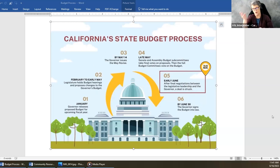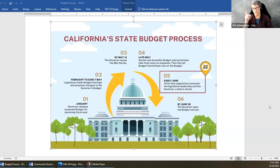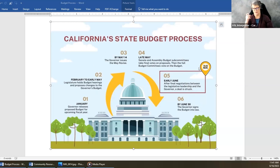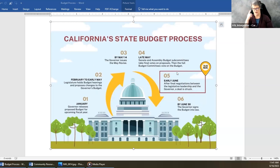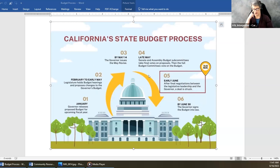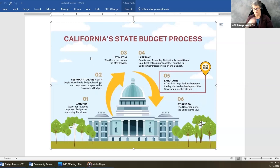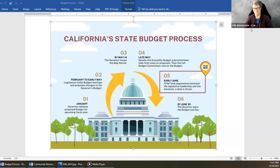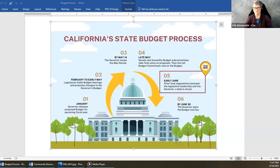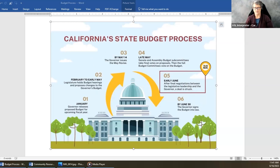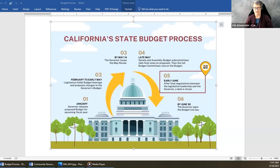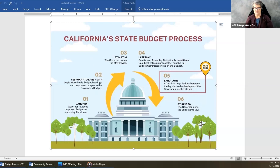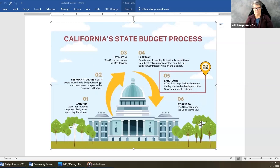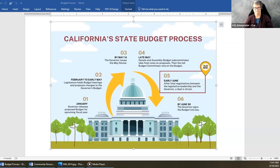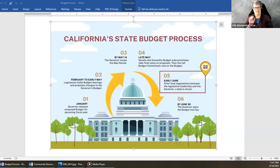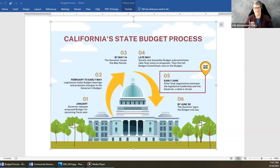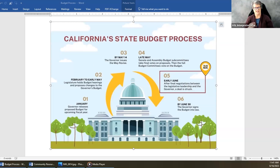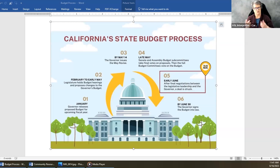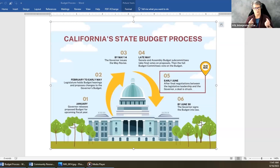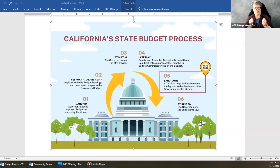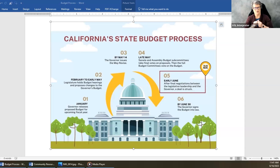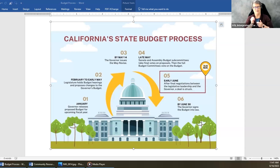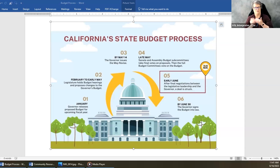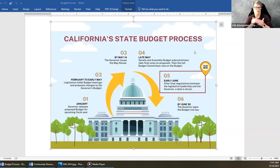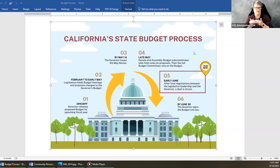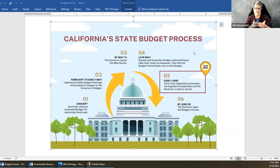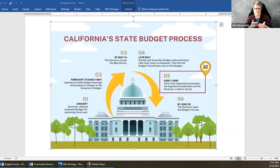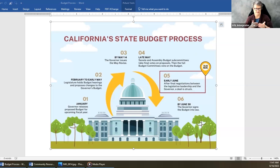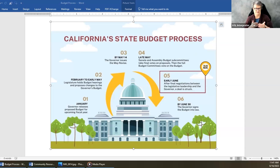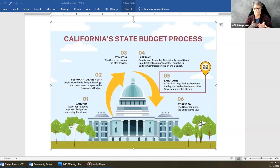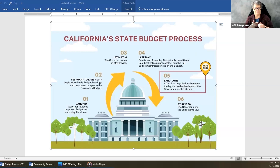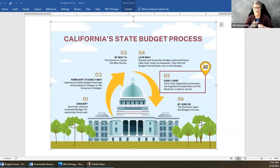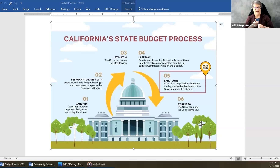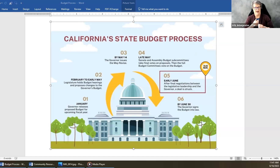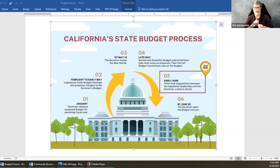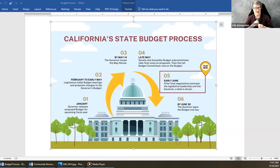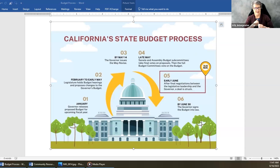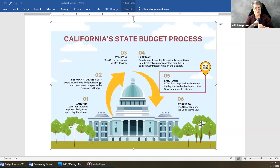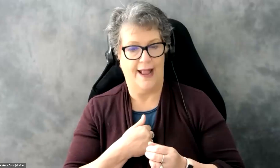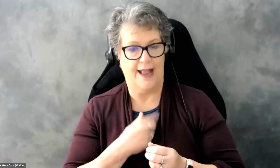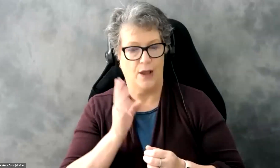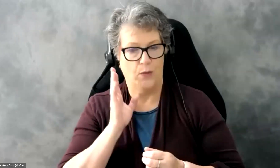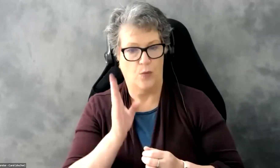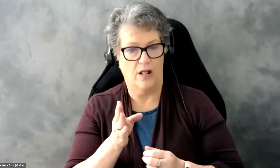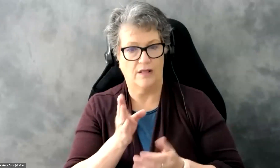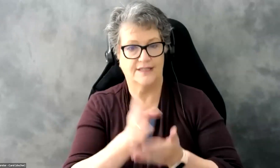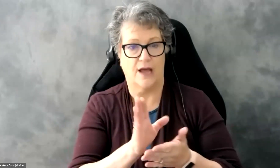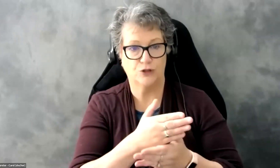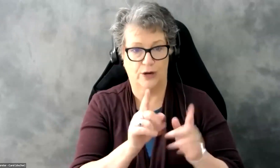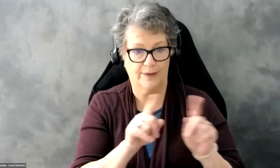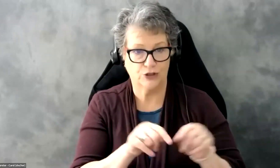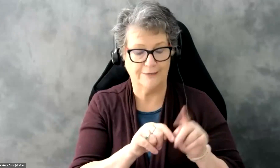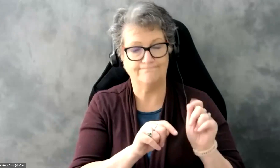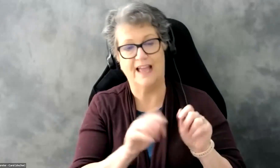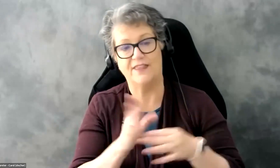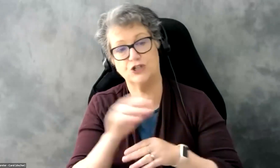And so that's kind of where we're at with the process. I am going to stop sharing my screen real quickly and